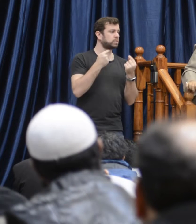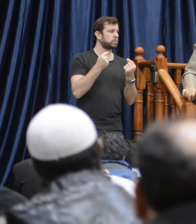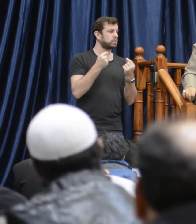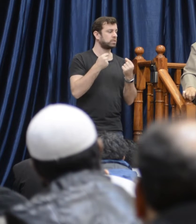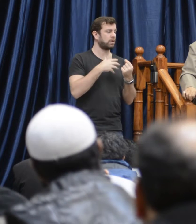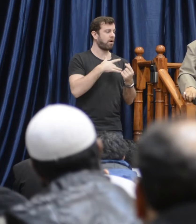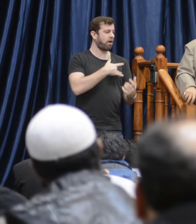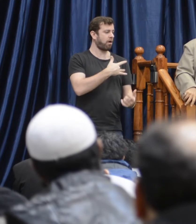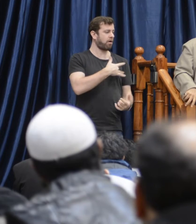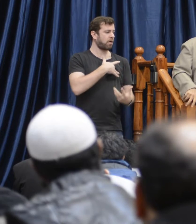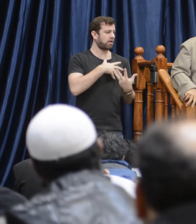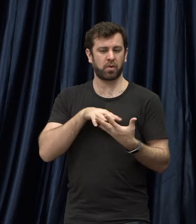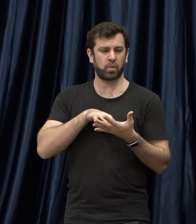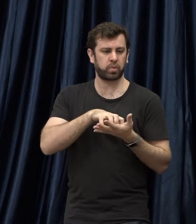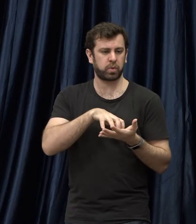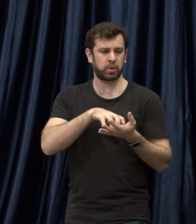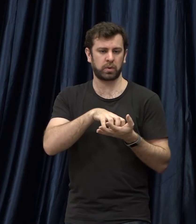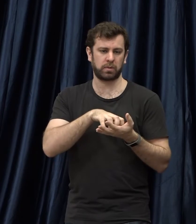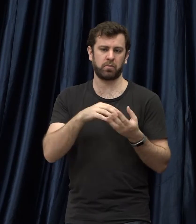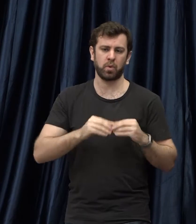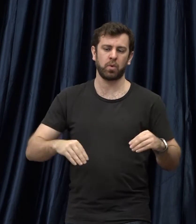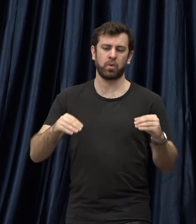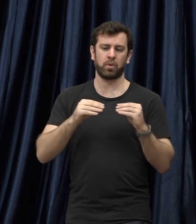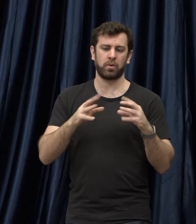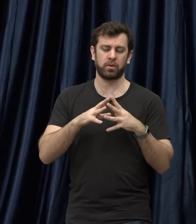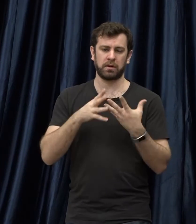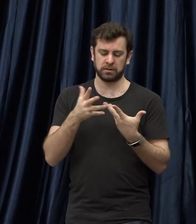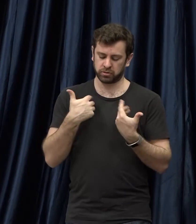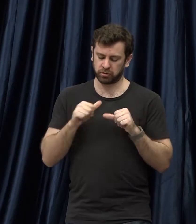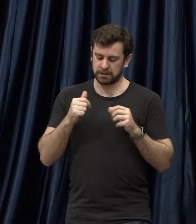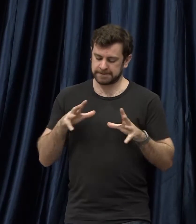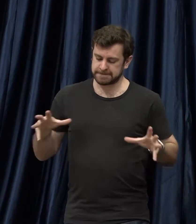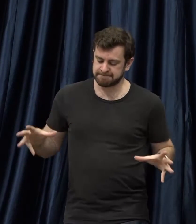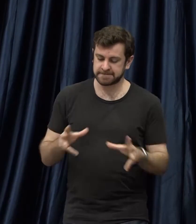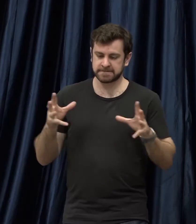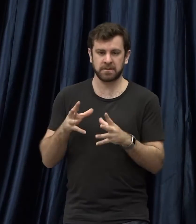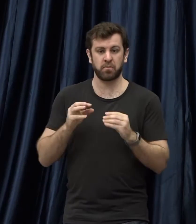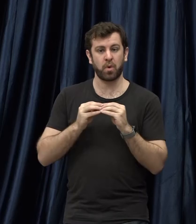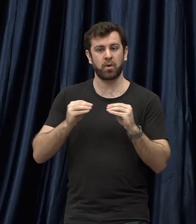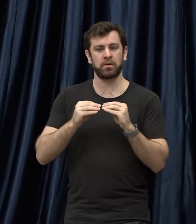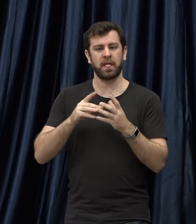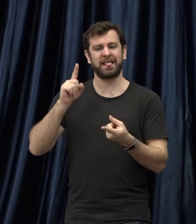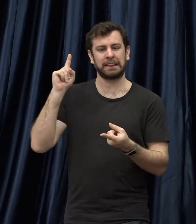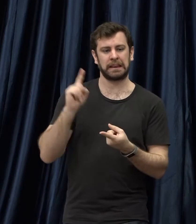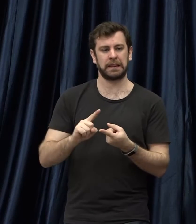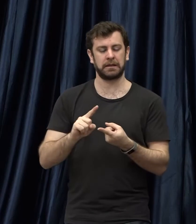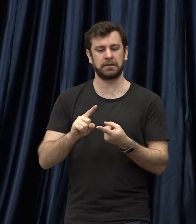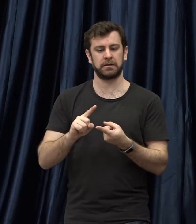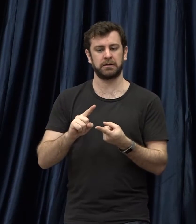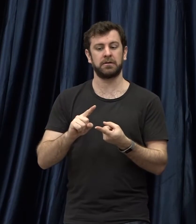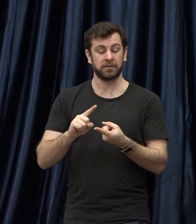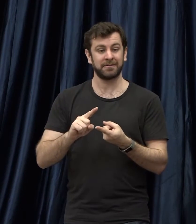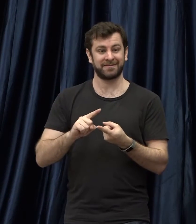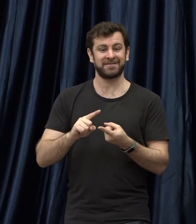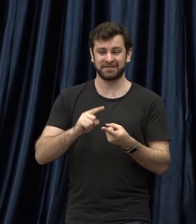and diminishes determination and wanting to go forward. There is nothing more beloved to the shaitan